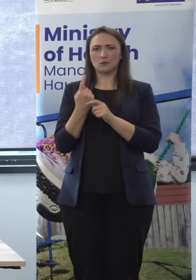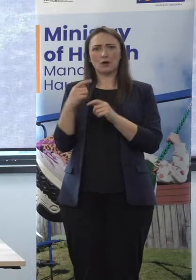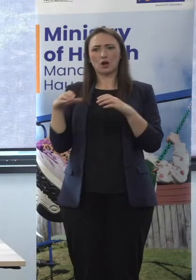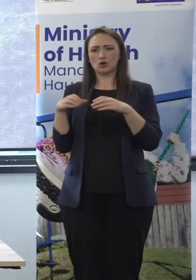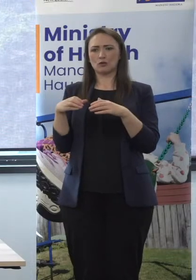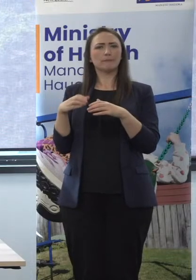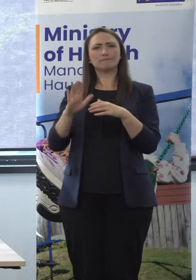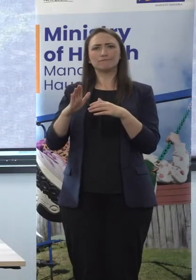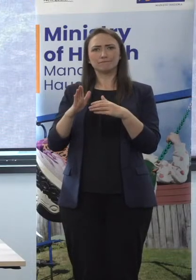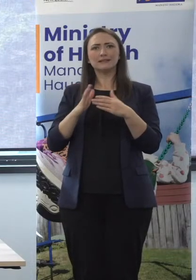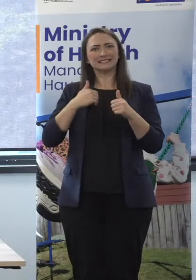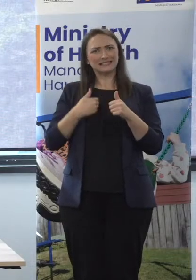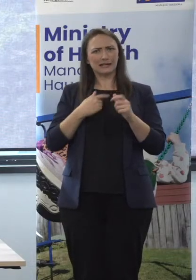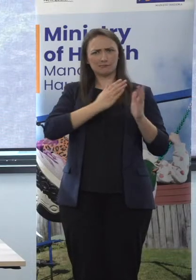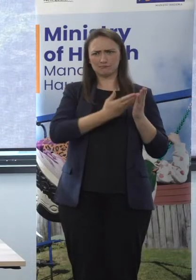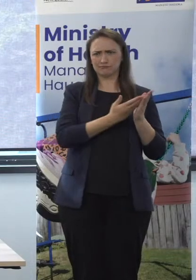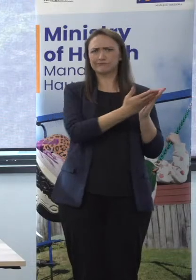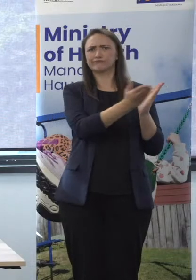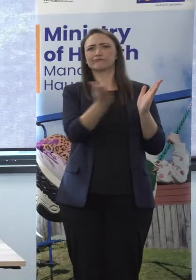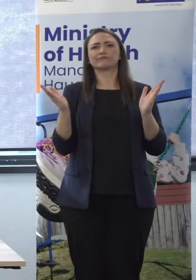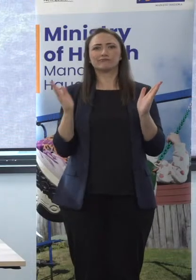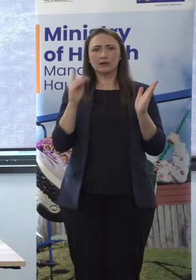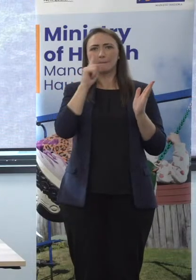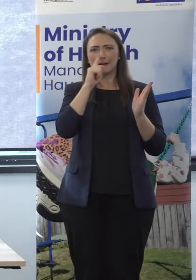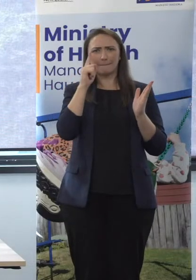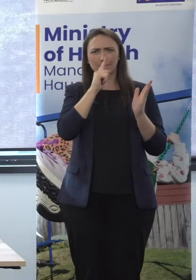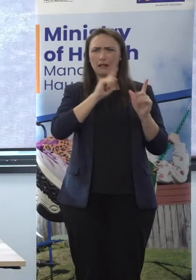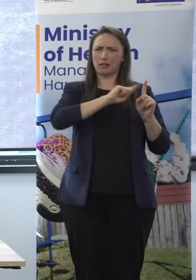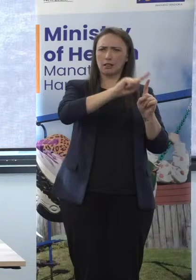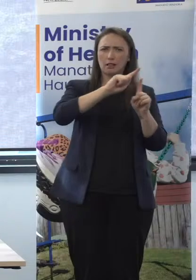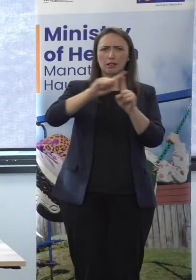testing approach. Rather, we sample from a range of settings